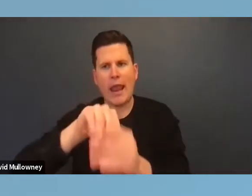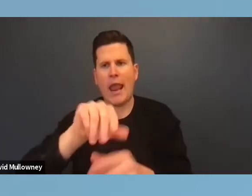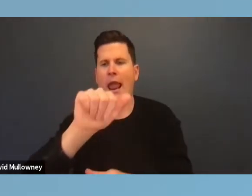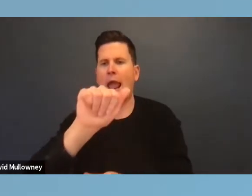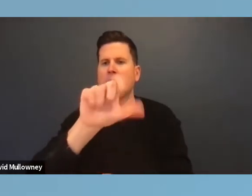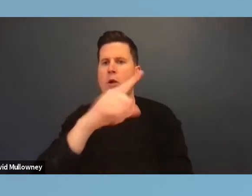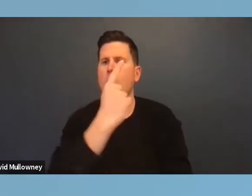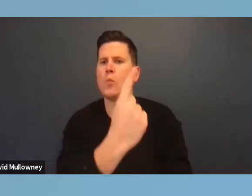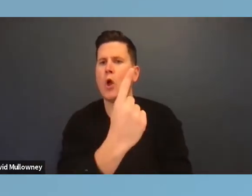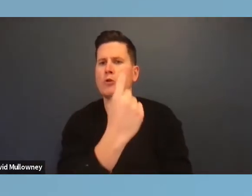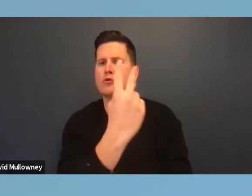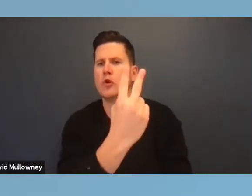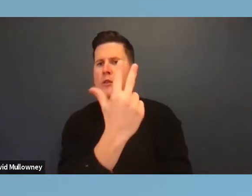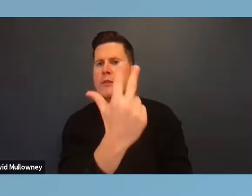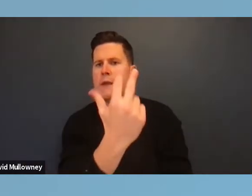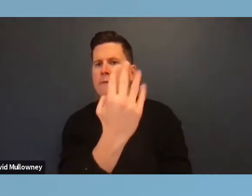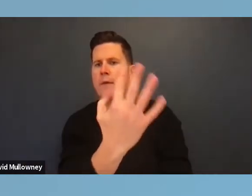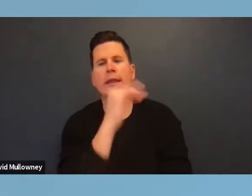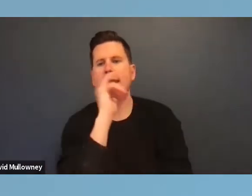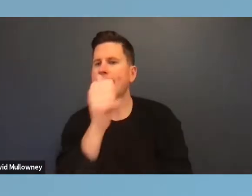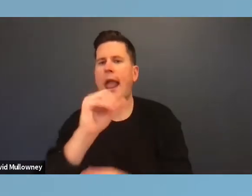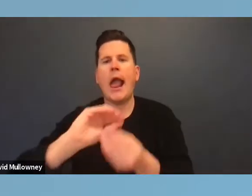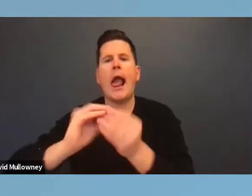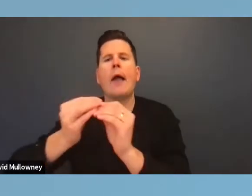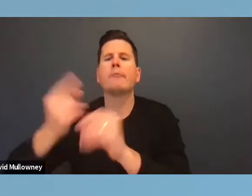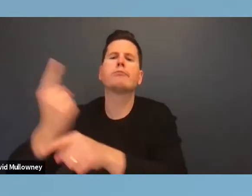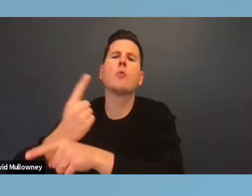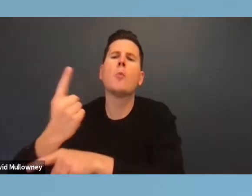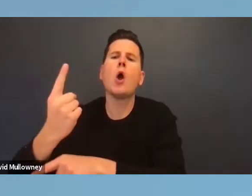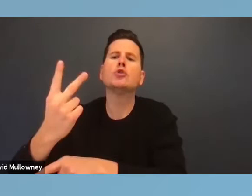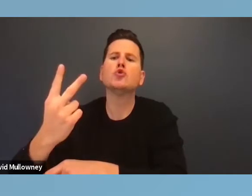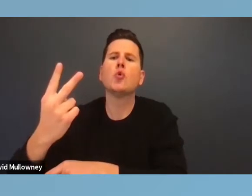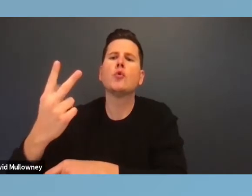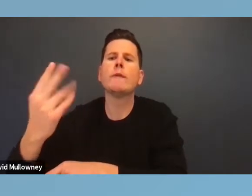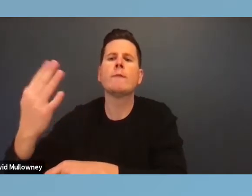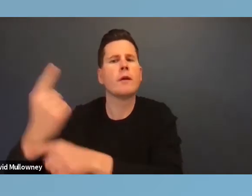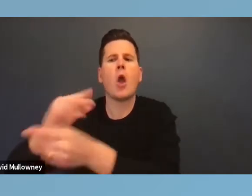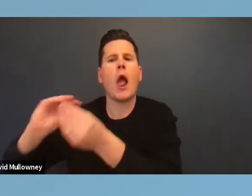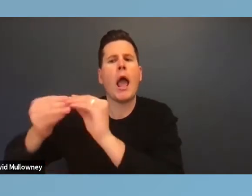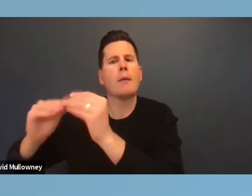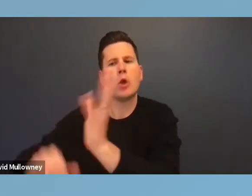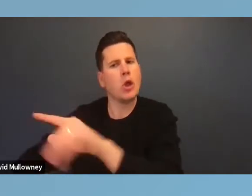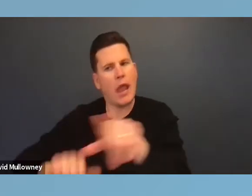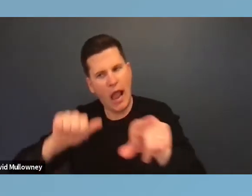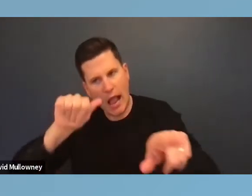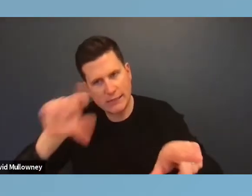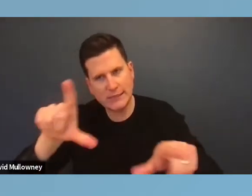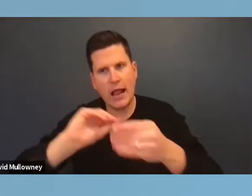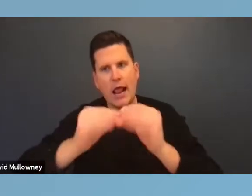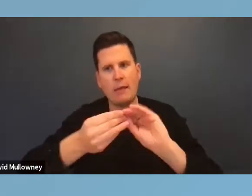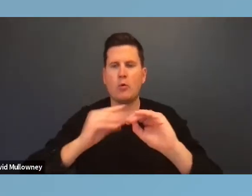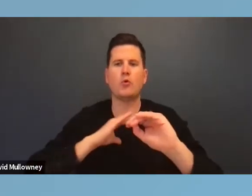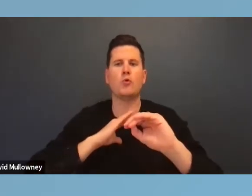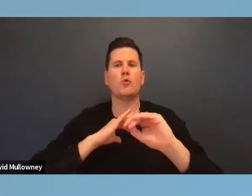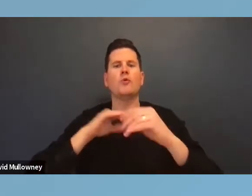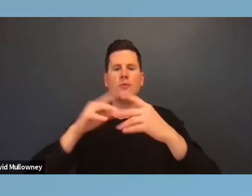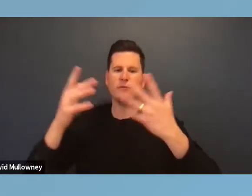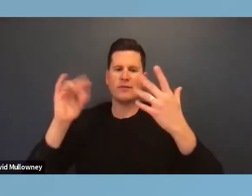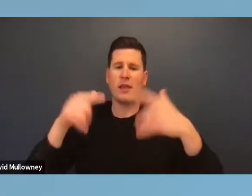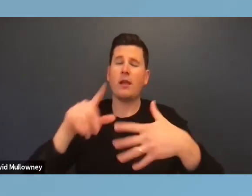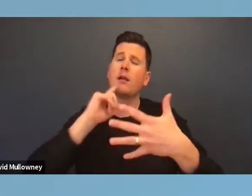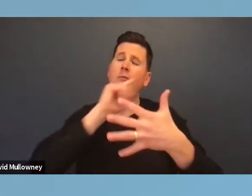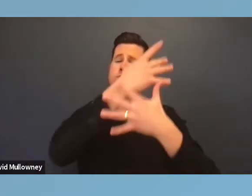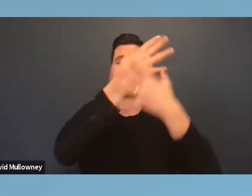The numbers are hand shapes, 1, 2, 3. It's not regularly just